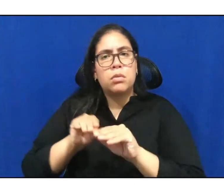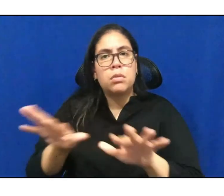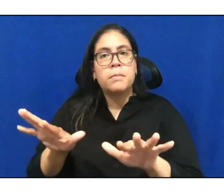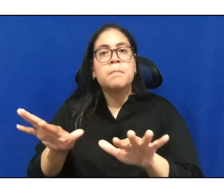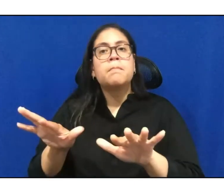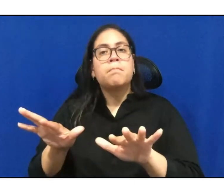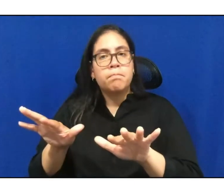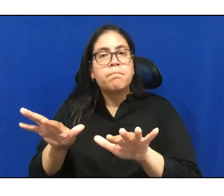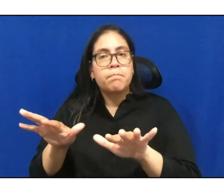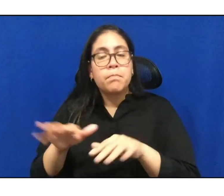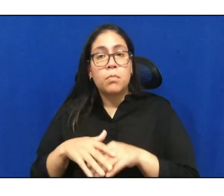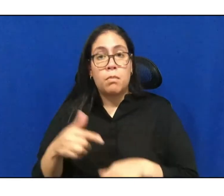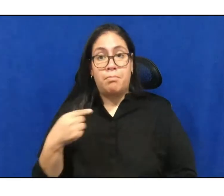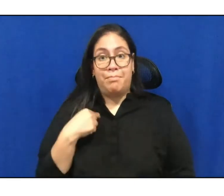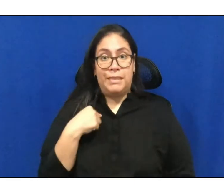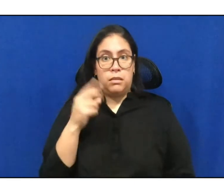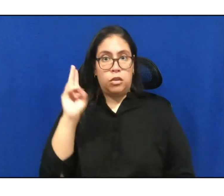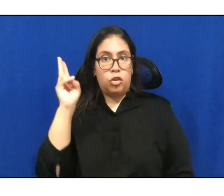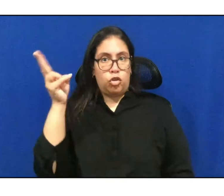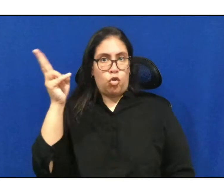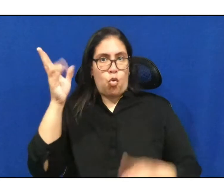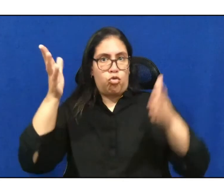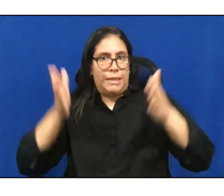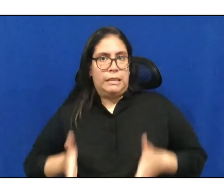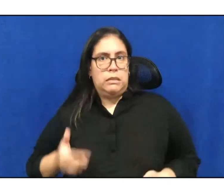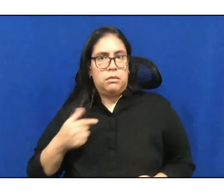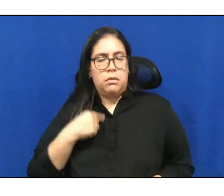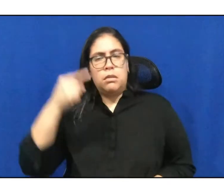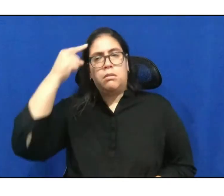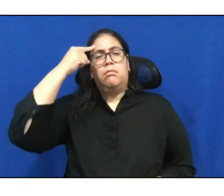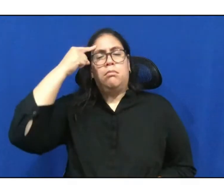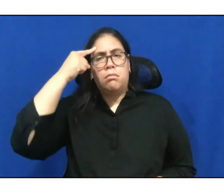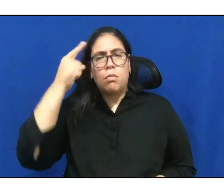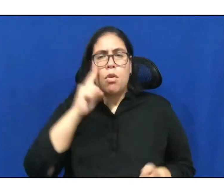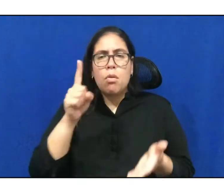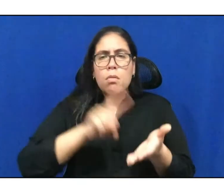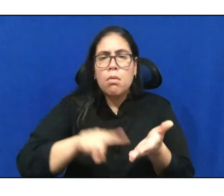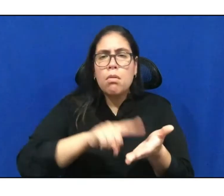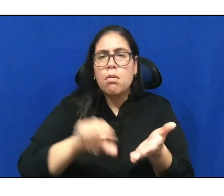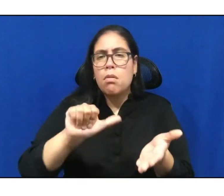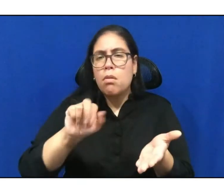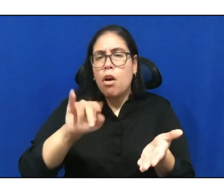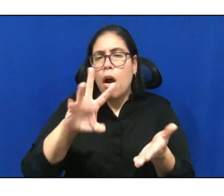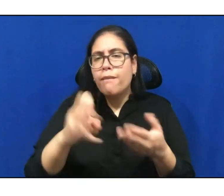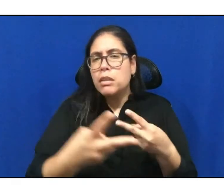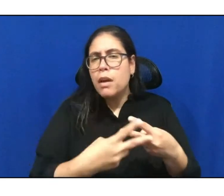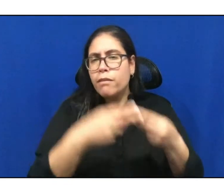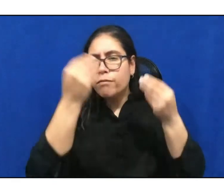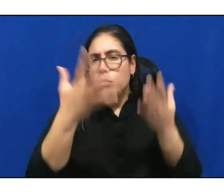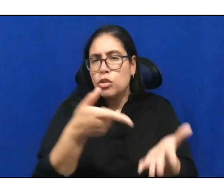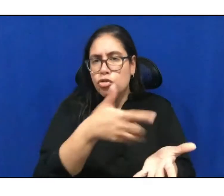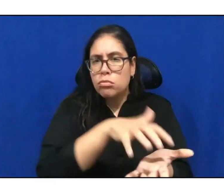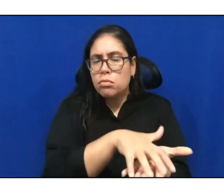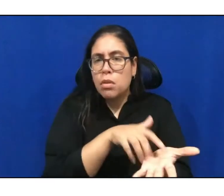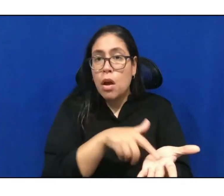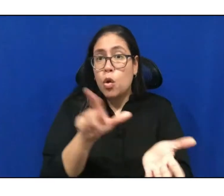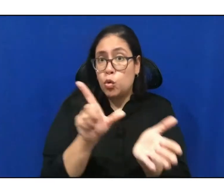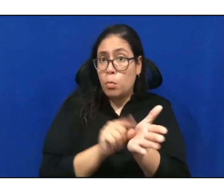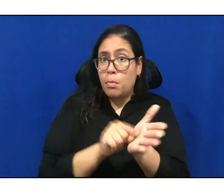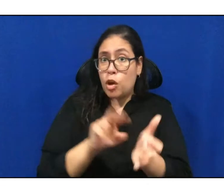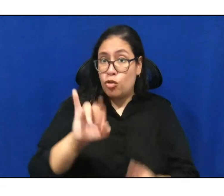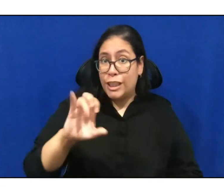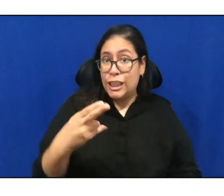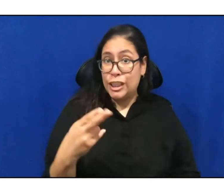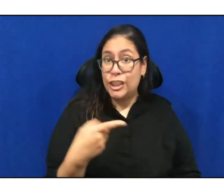for me, thinking about the archive, right, the newspapers, as we know, can be rich, but they can also be